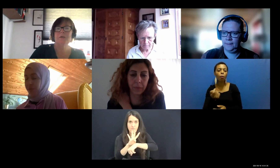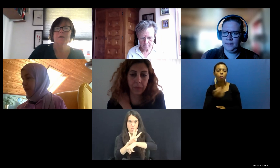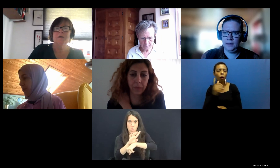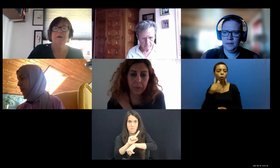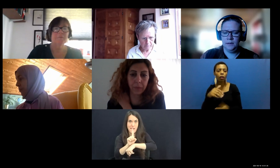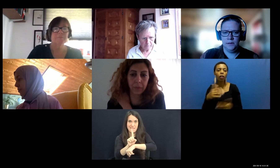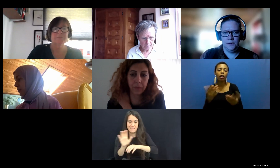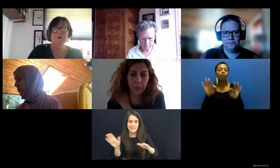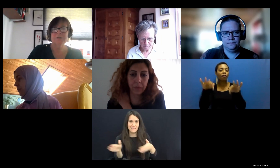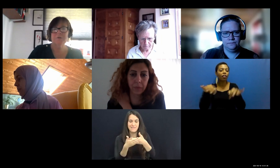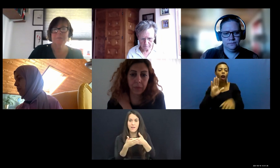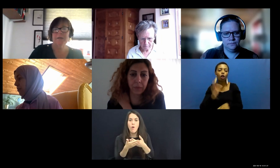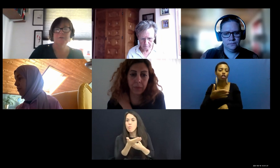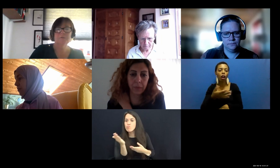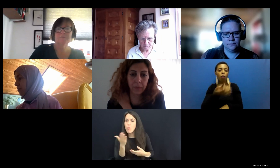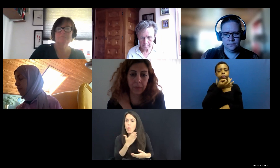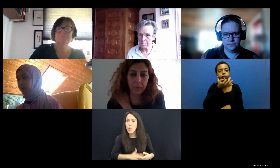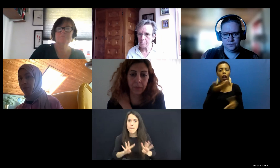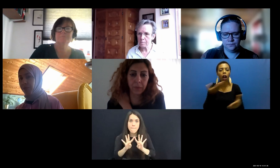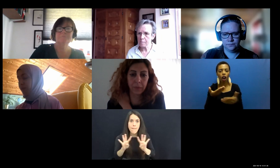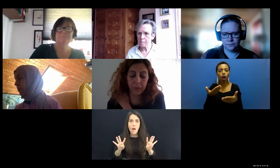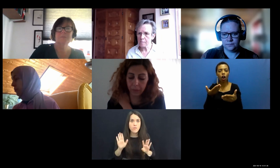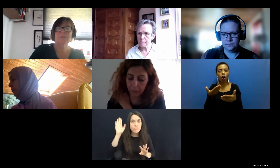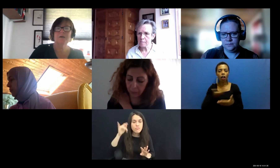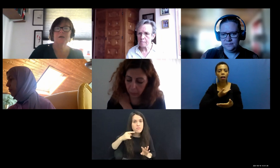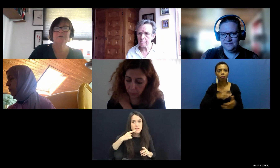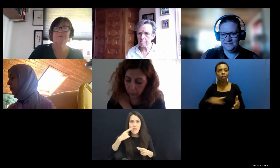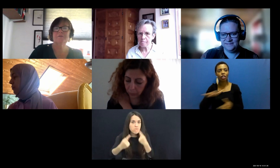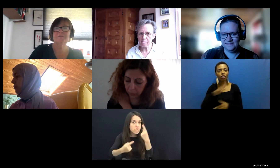from colleagues on the panel.